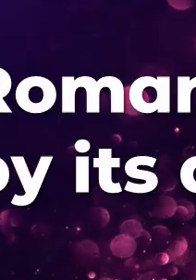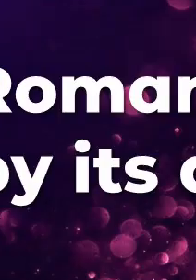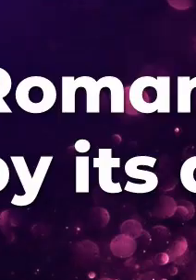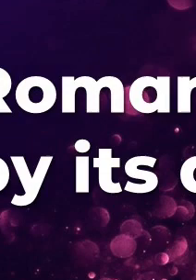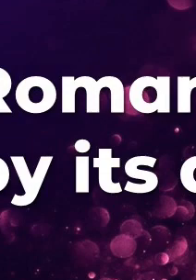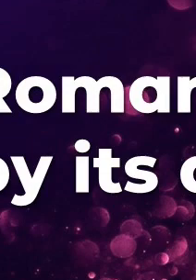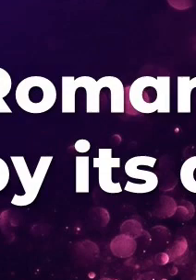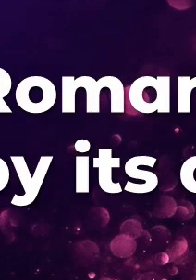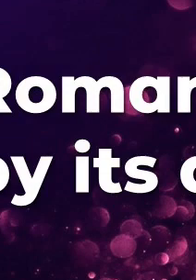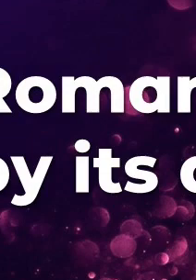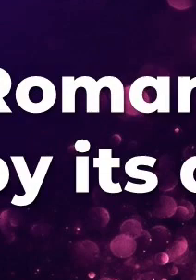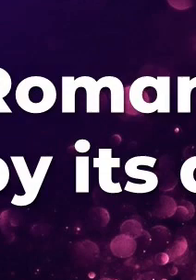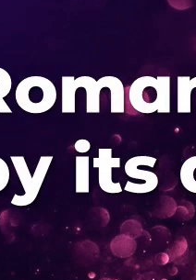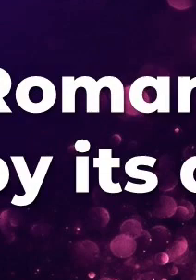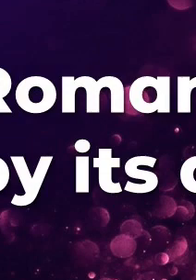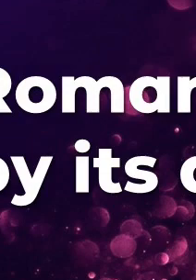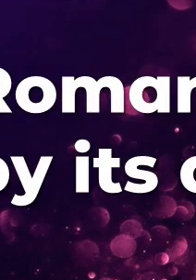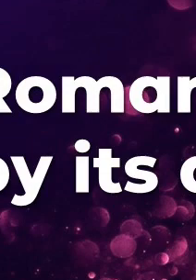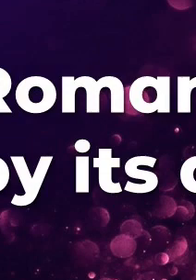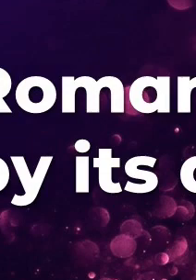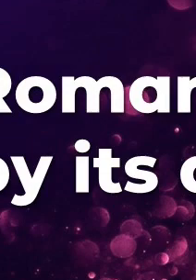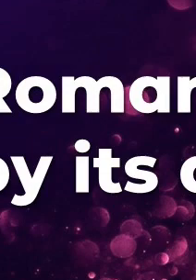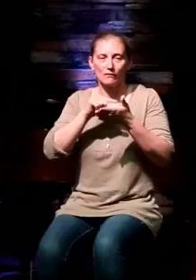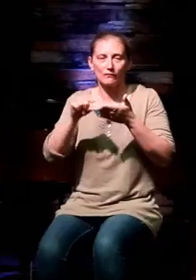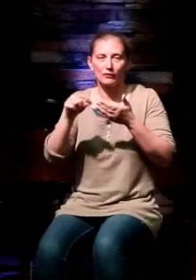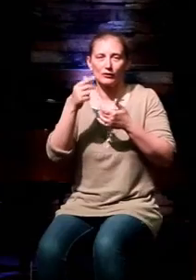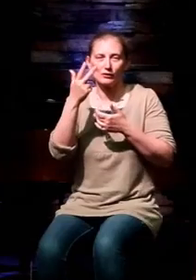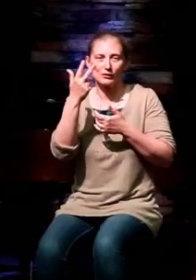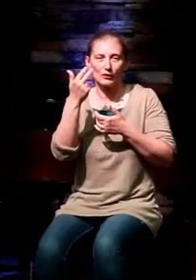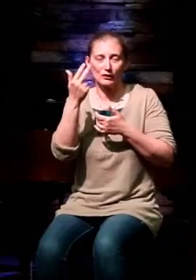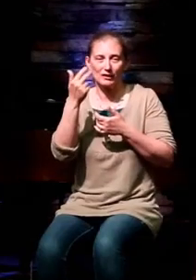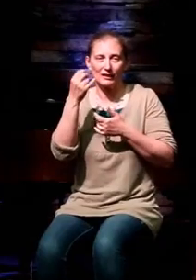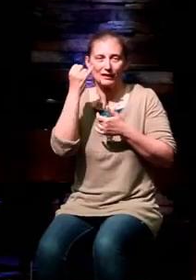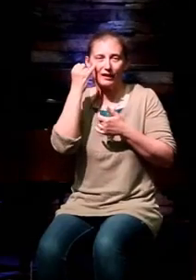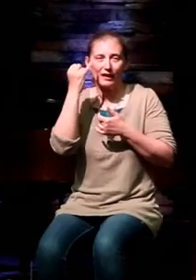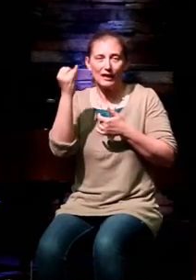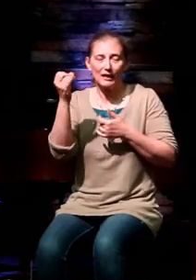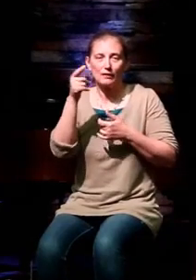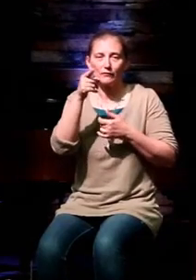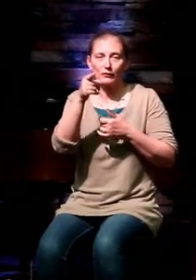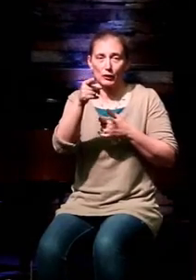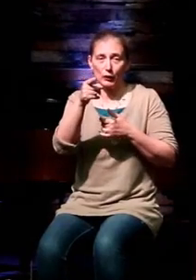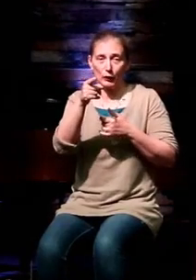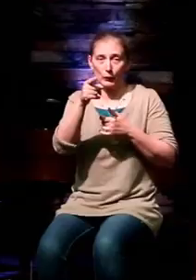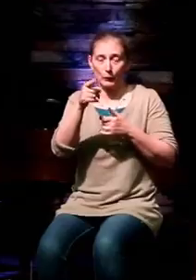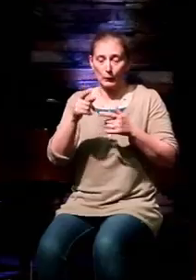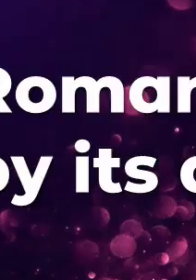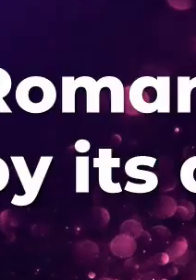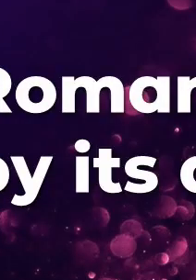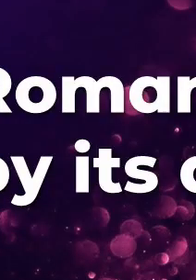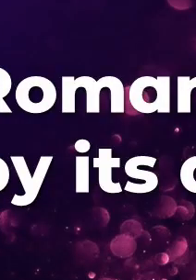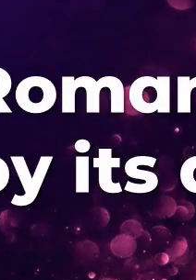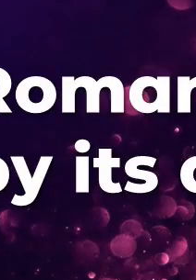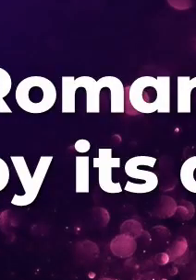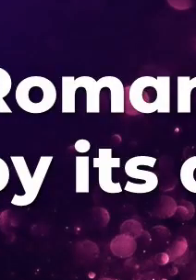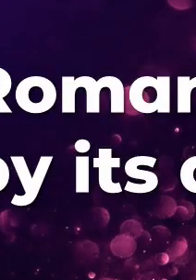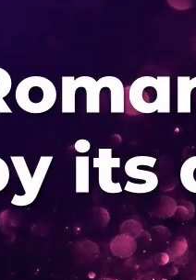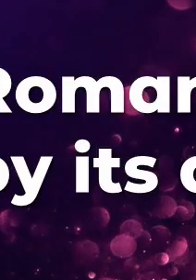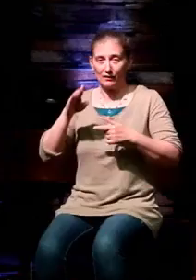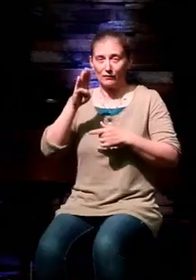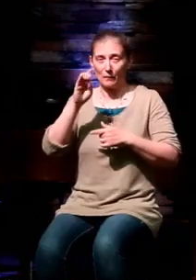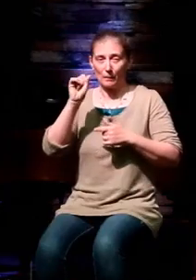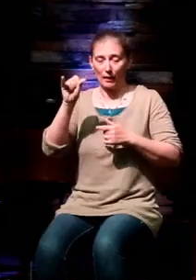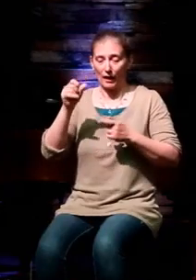13. For if you live by its dictates, what's going to happen? Something very serious is going to happen. It says you will